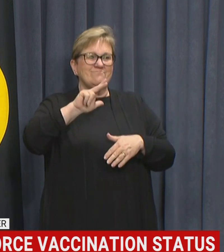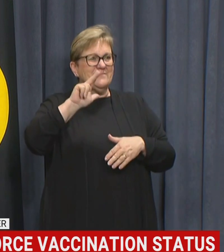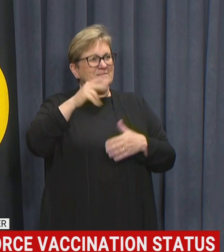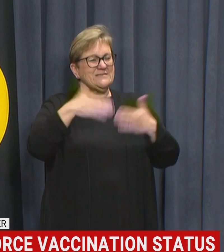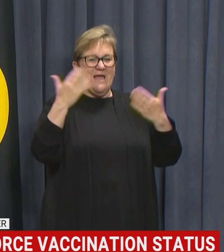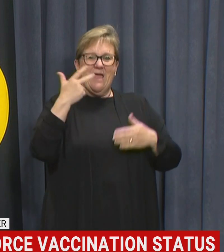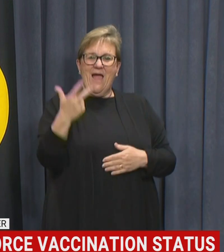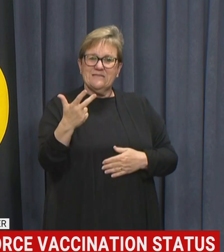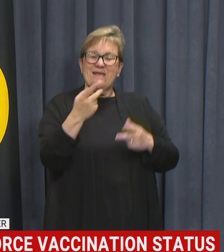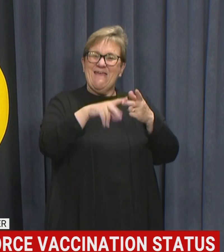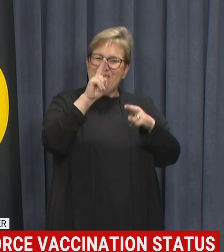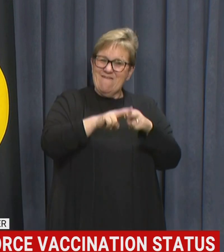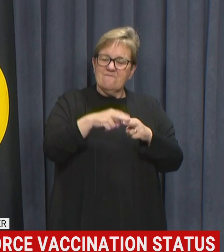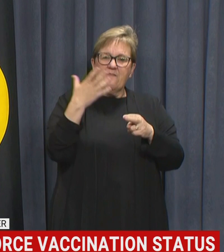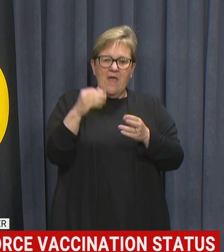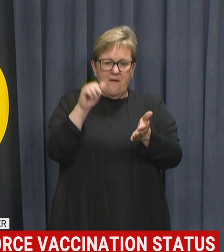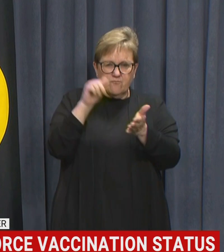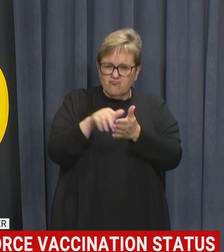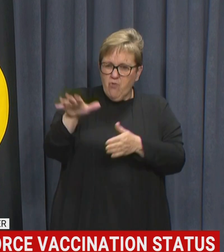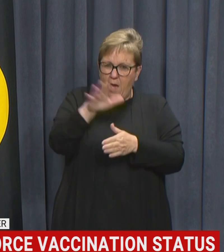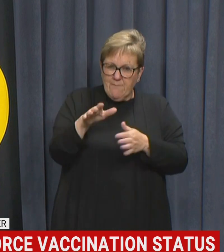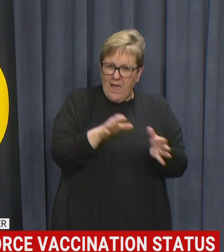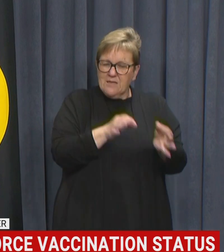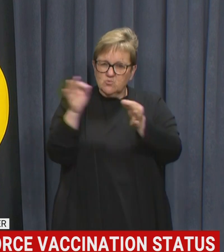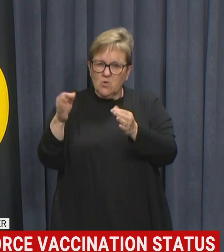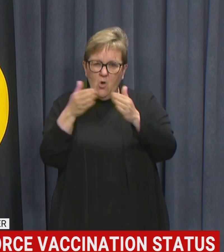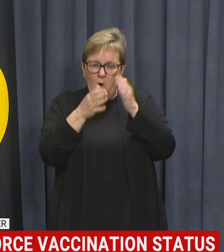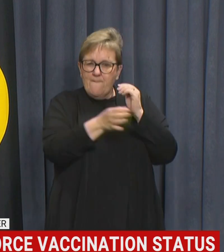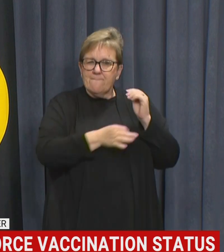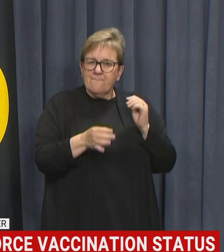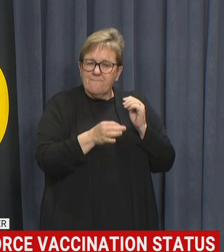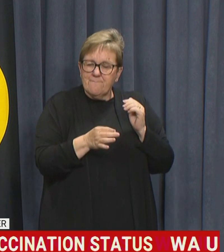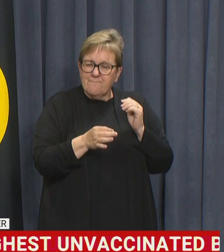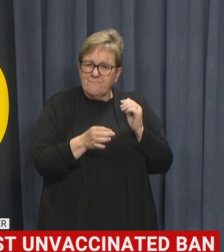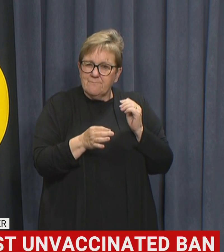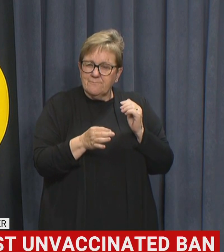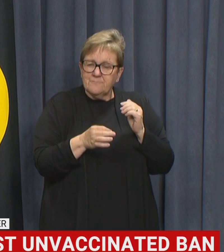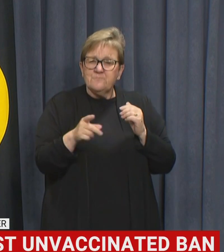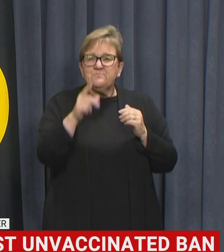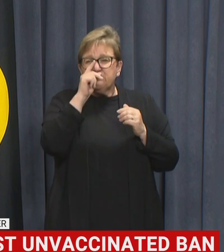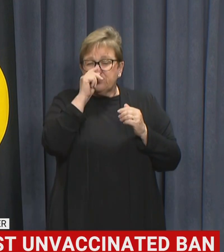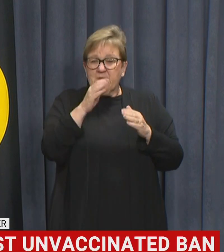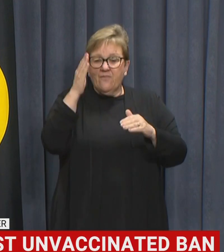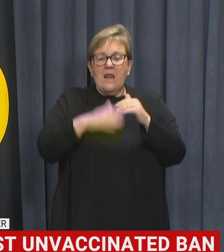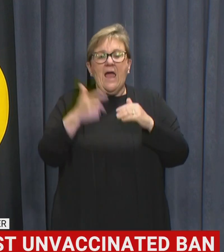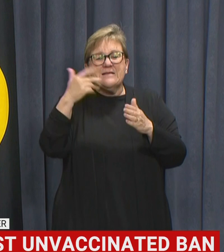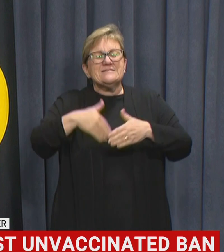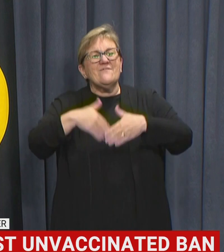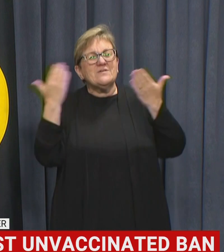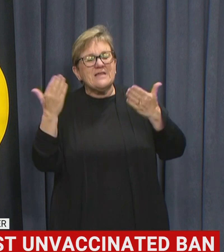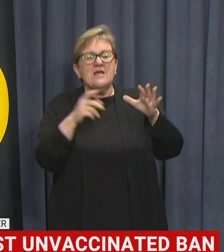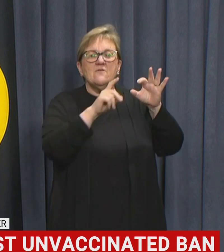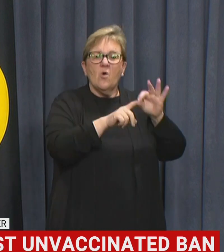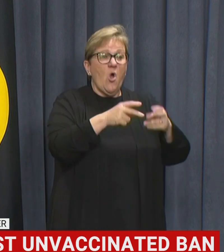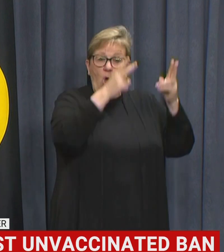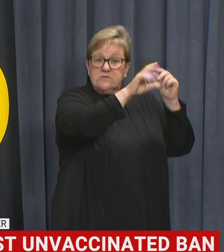they have a suitable premises to isolate at. They will be able to complete the final 7 days of their quarantine